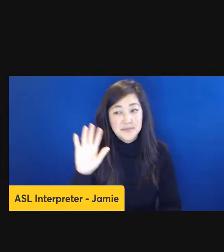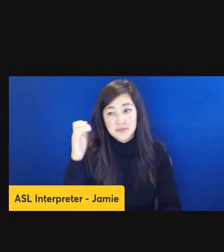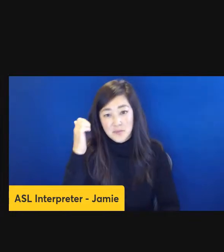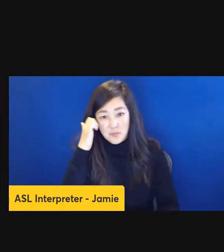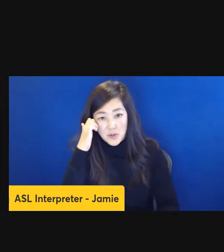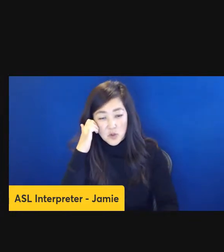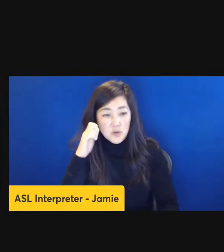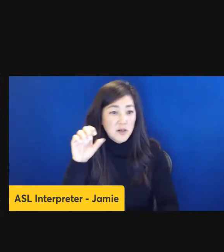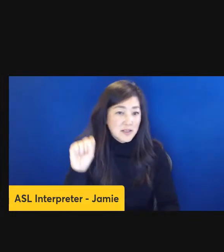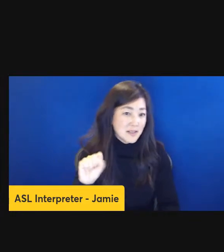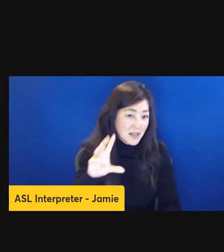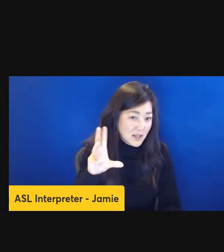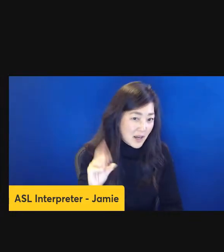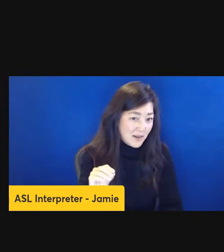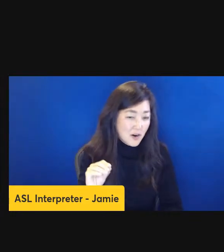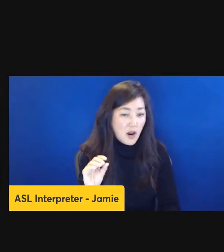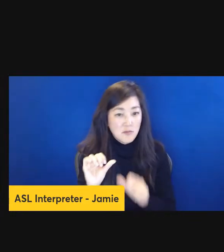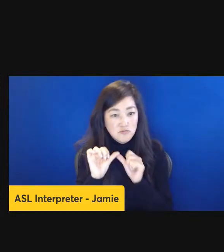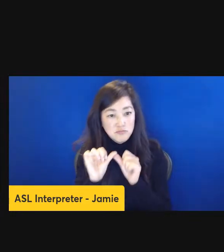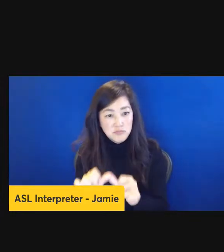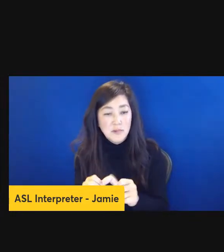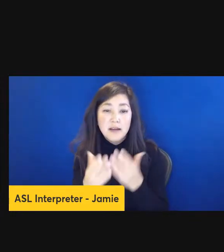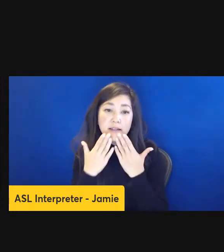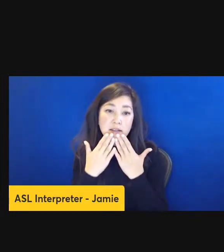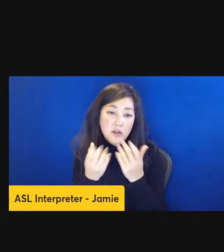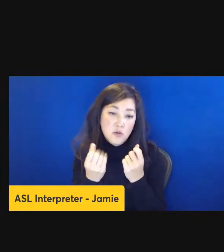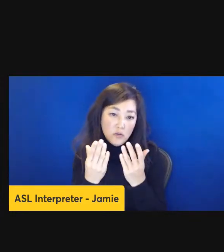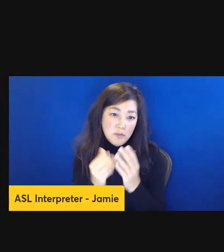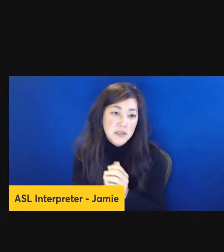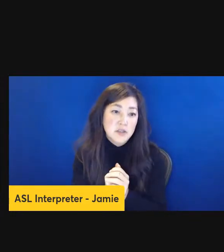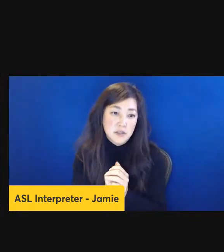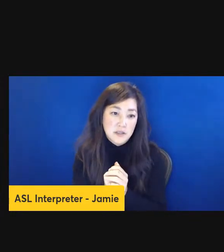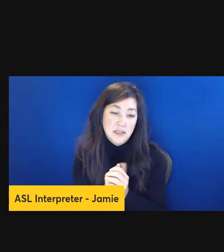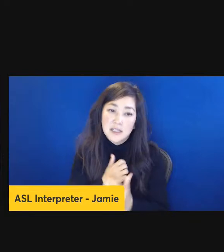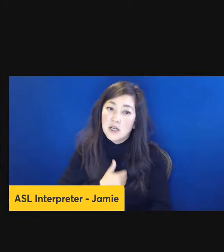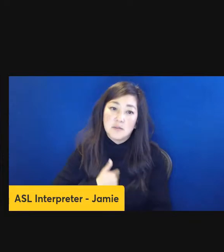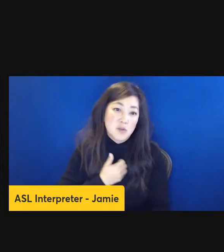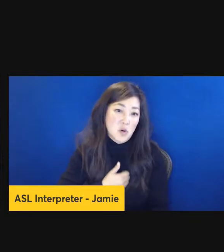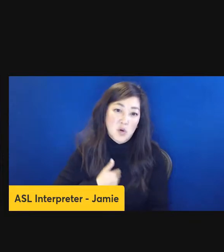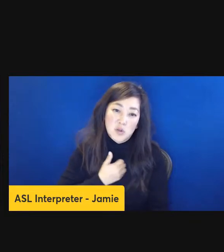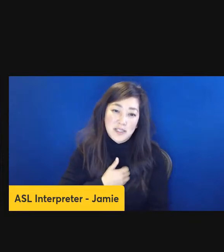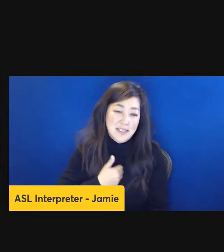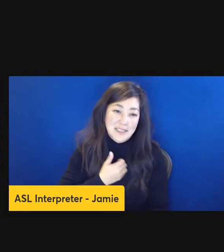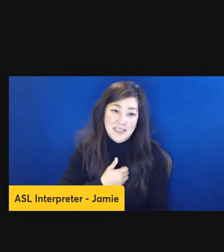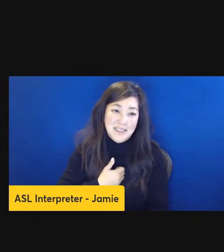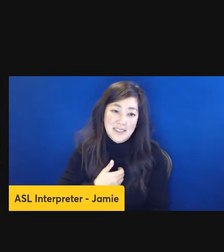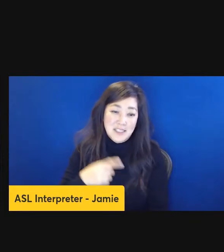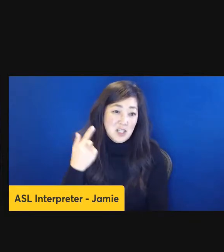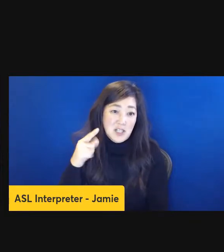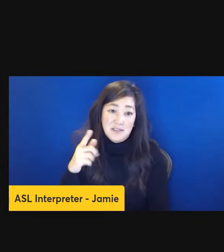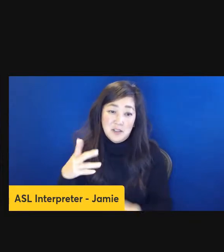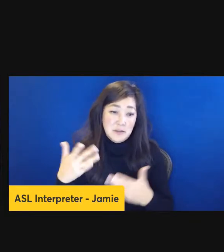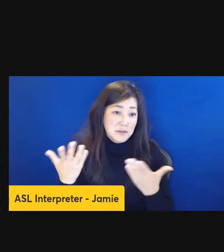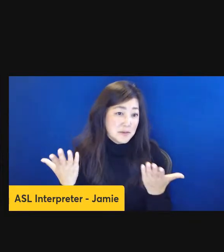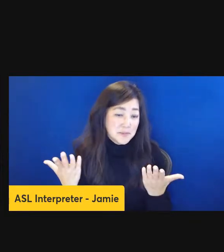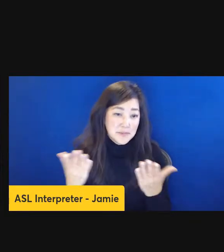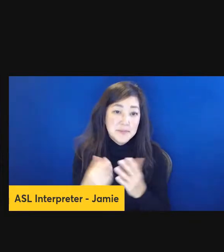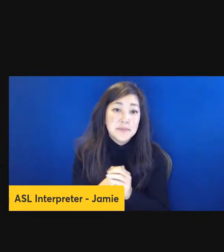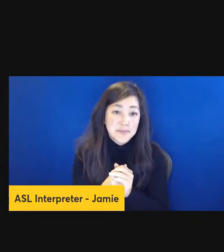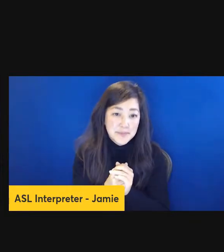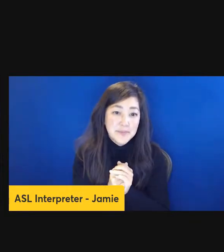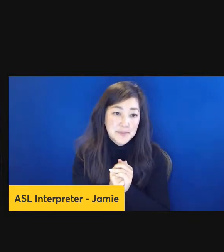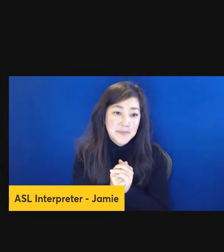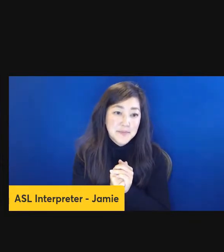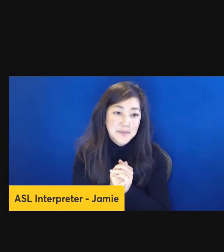South Africa, etc. Thank you very much, and I apologize for the